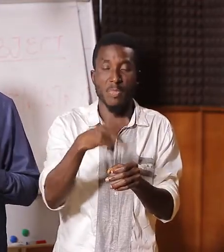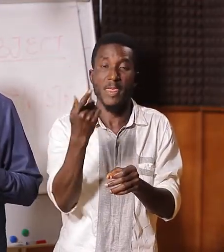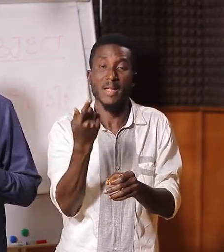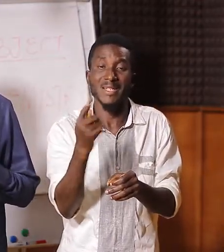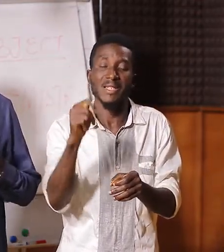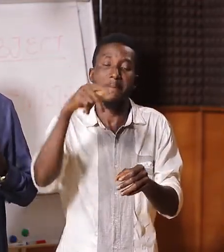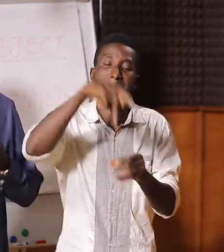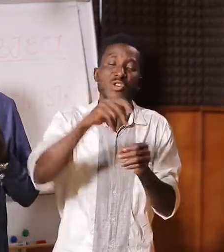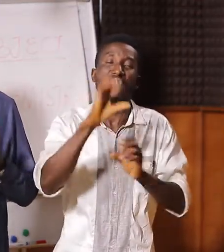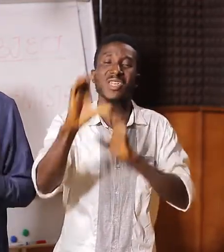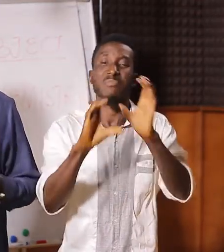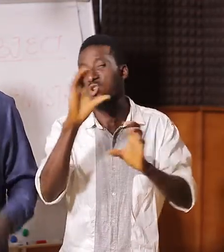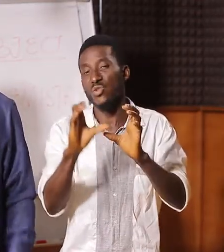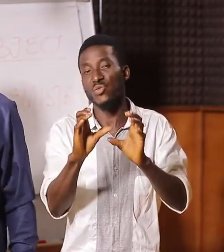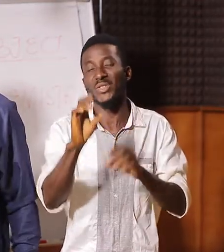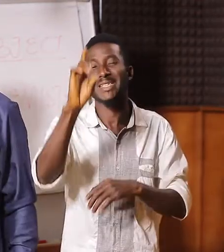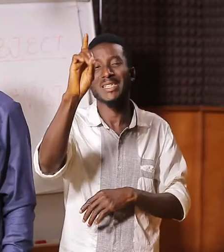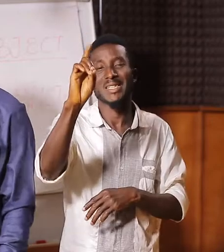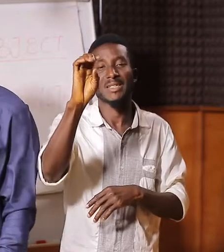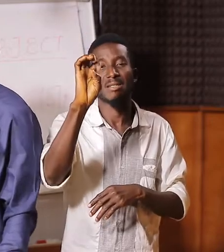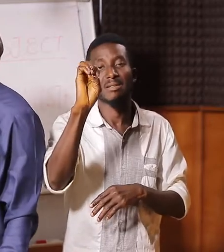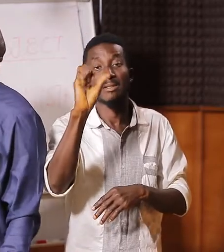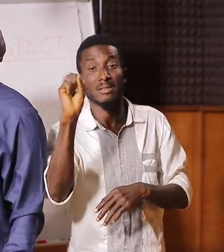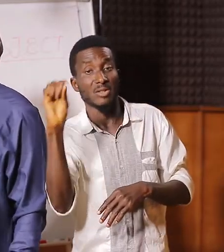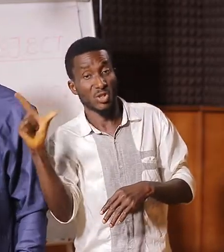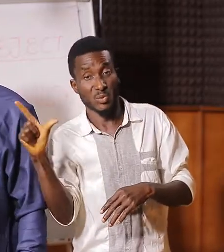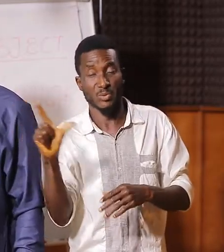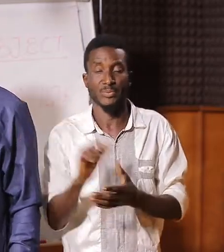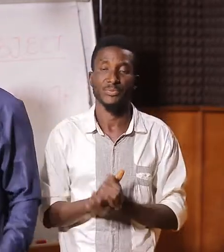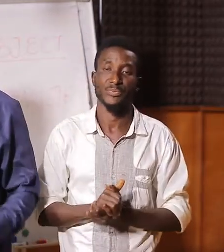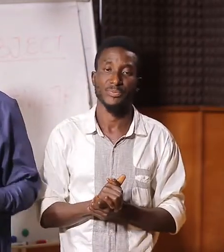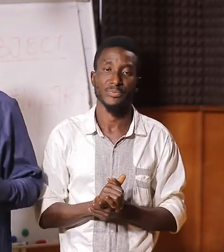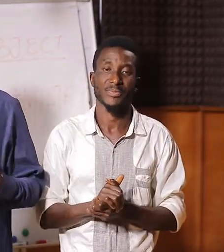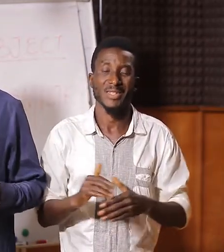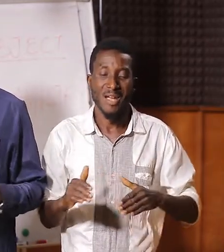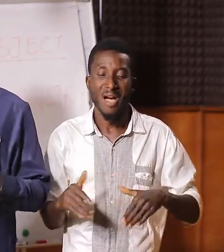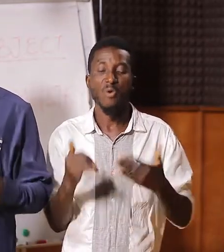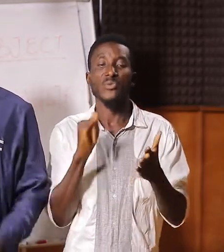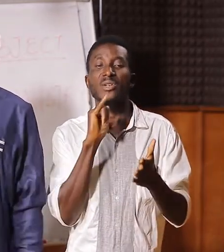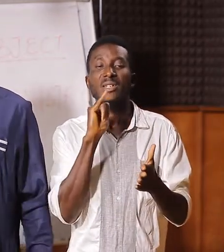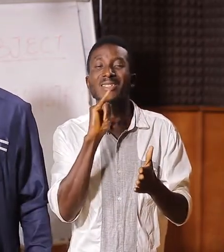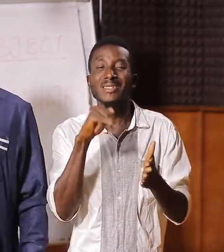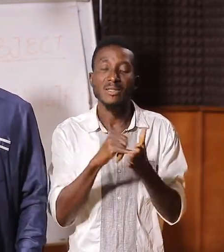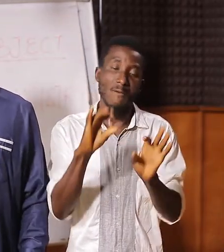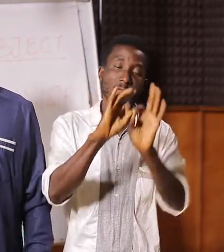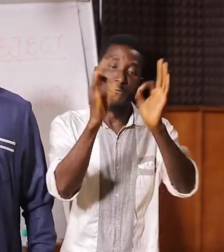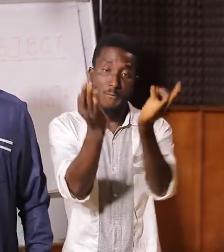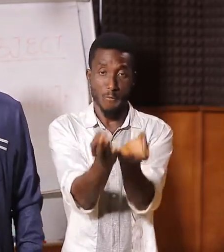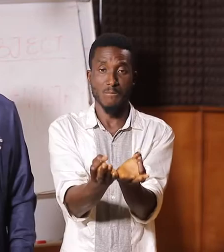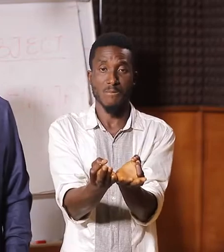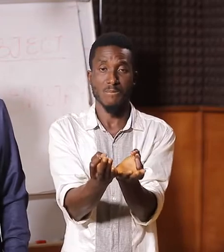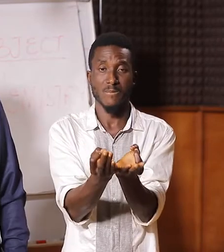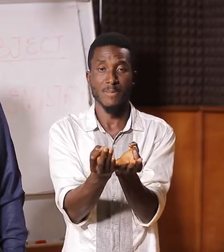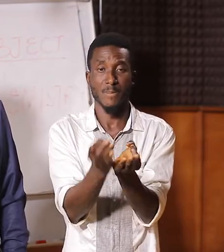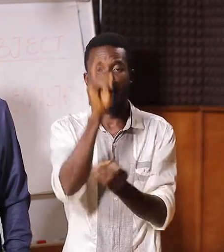the petrochemicals, diesel, and so on and so forth. How is this petroleum formed? I know this